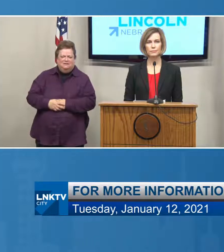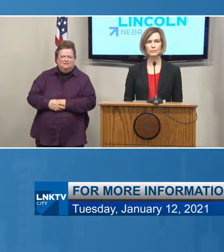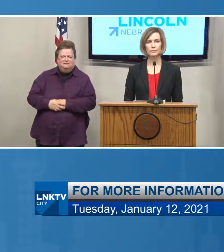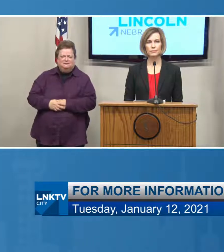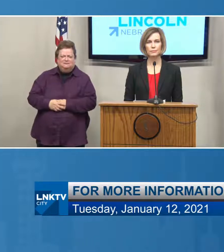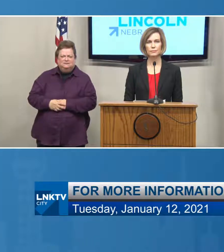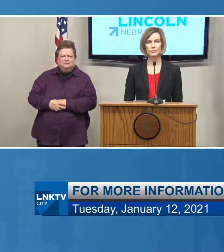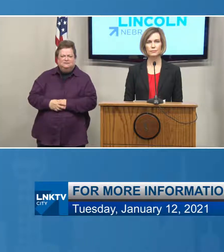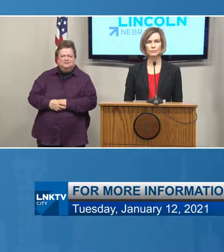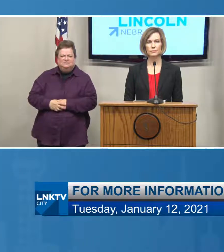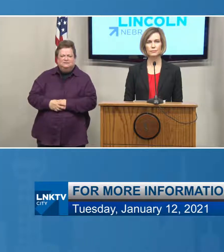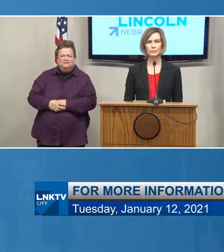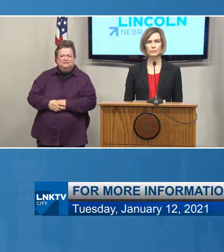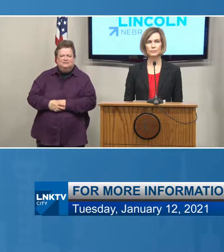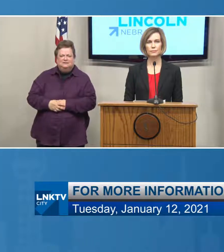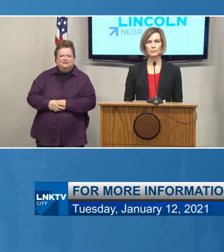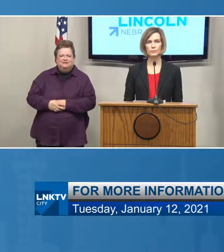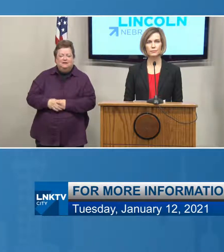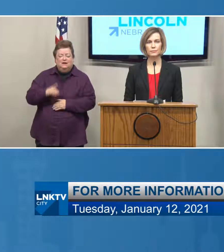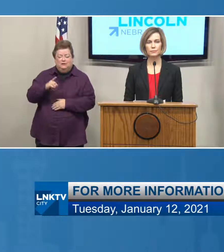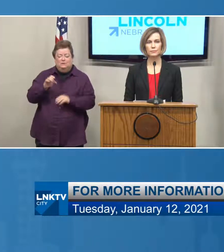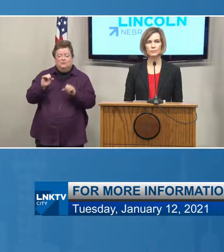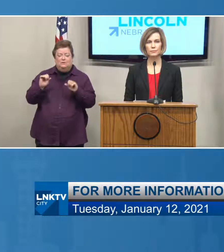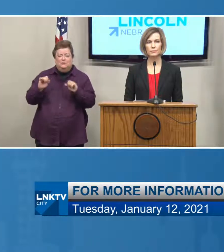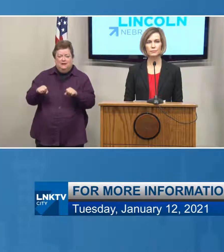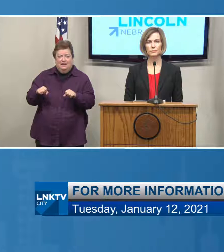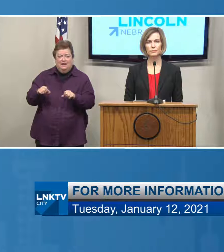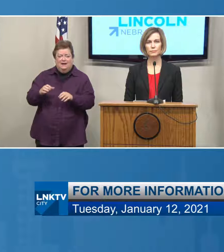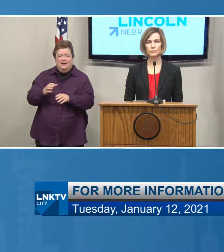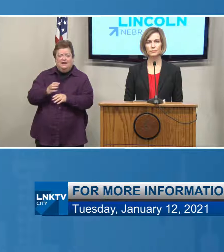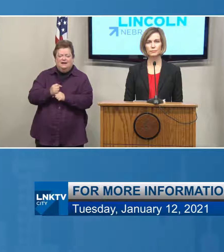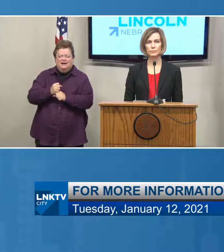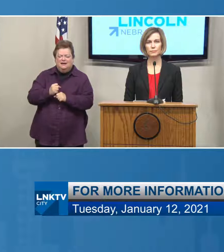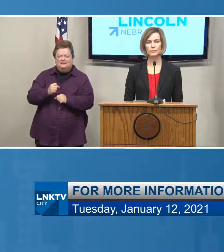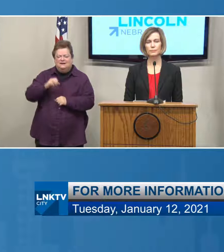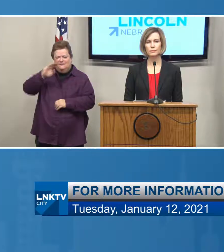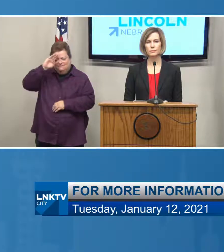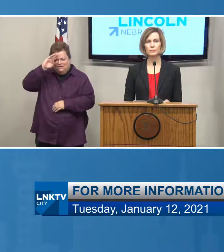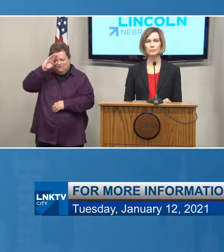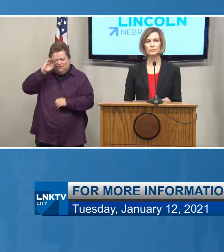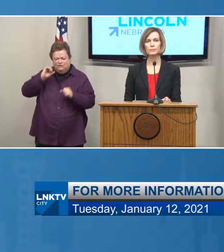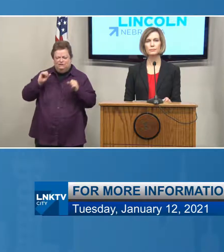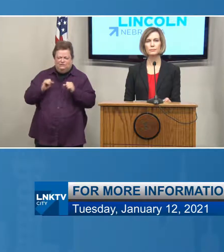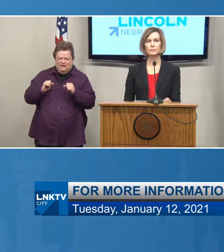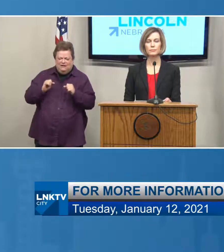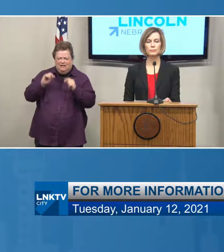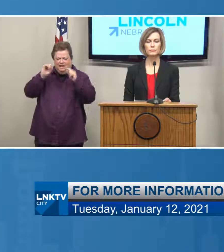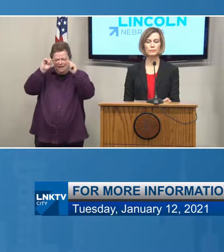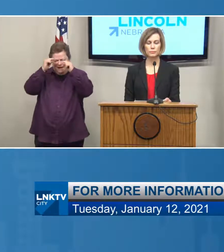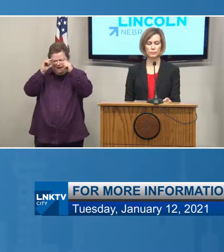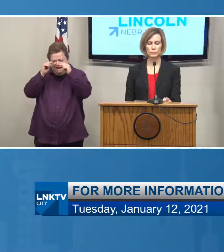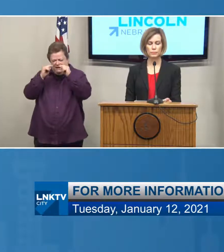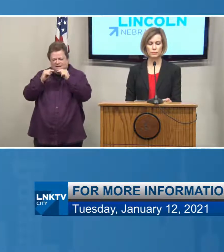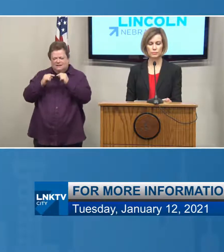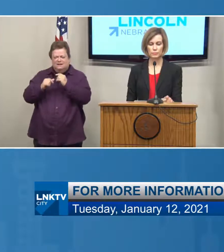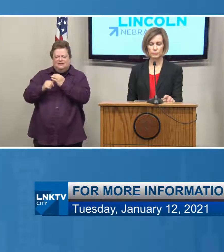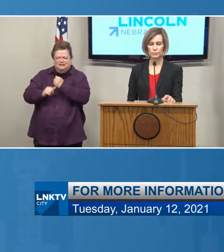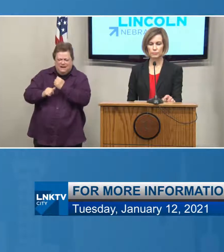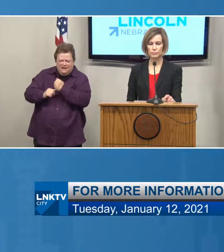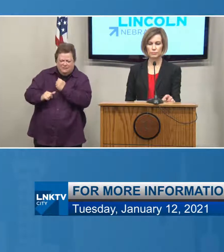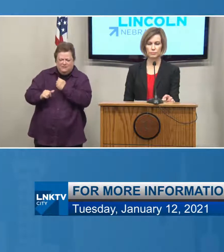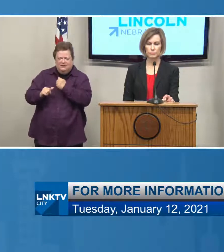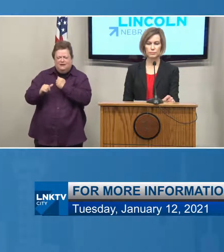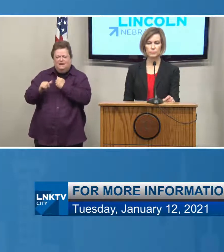all. You can get fever, chills, headaches, muscle aches, diarrhea,